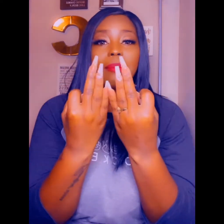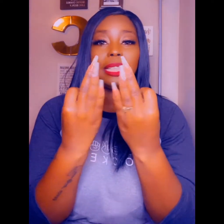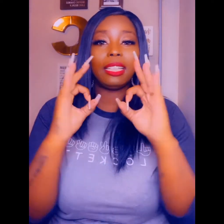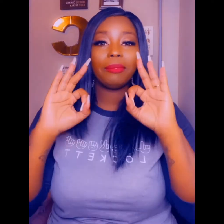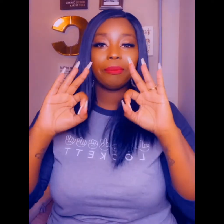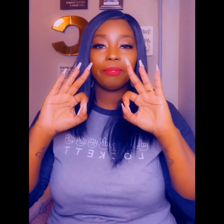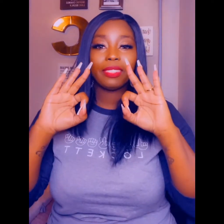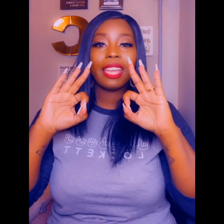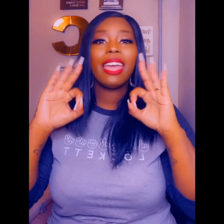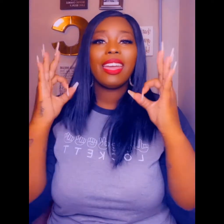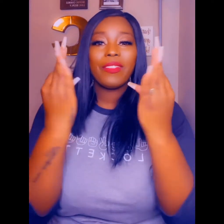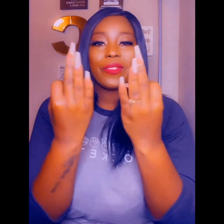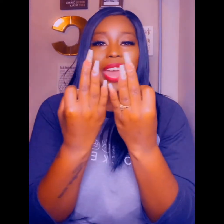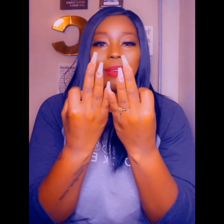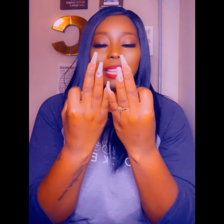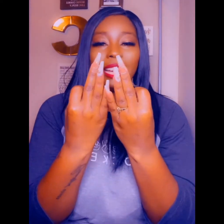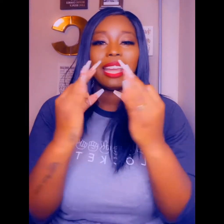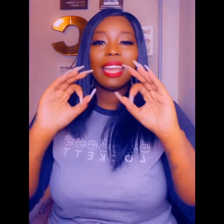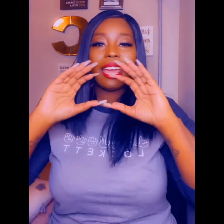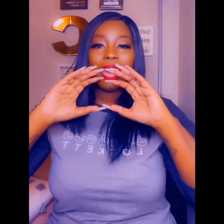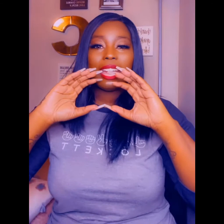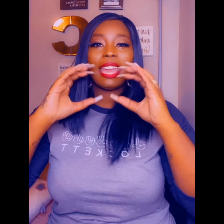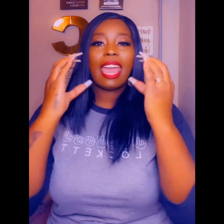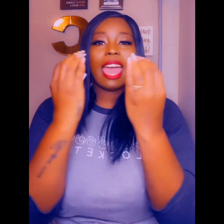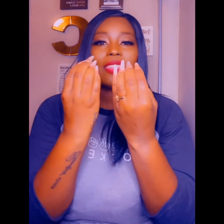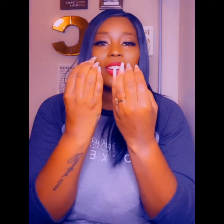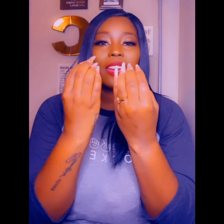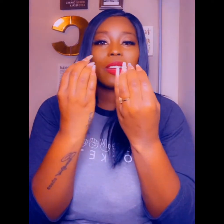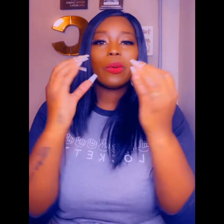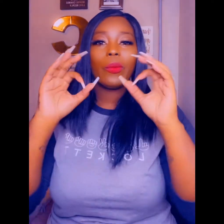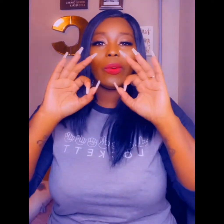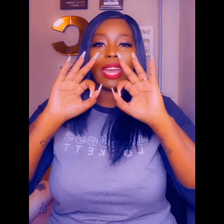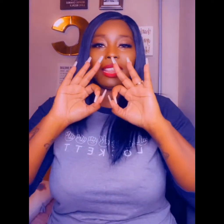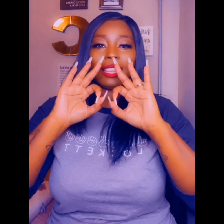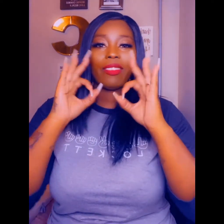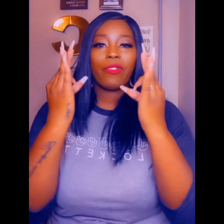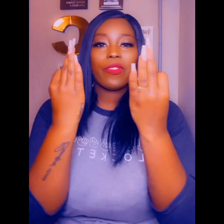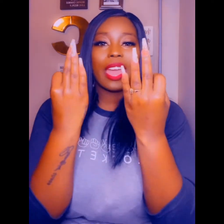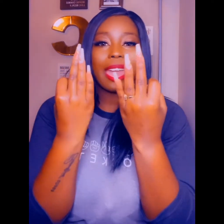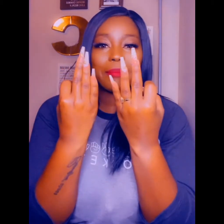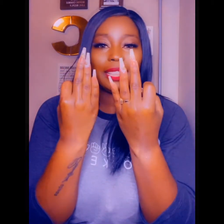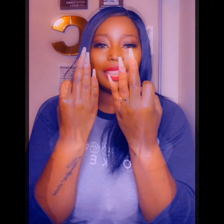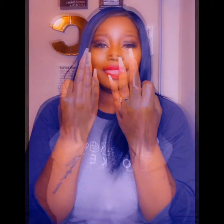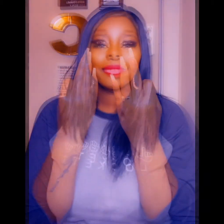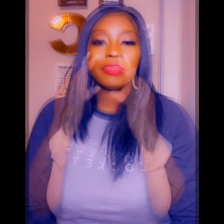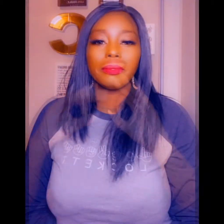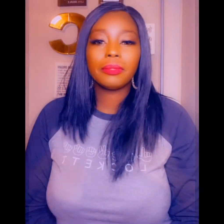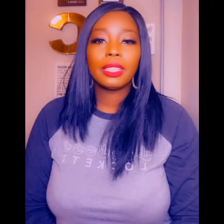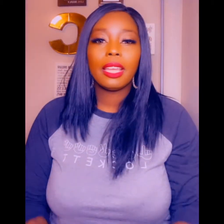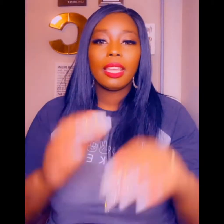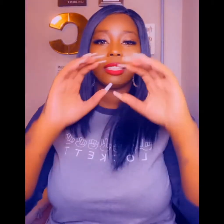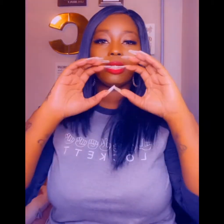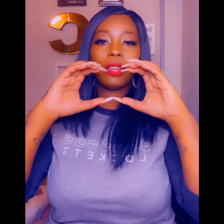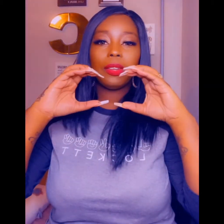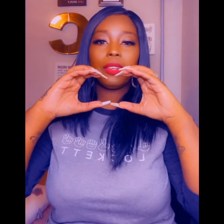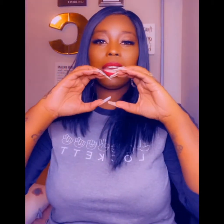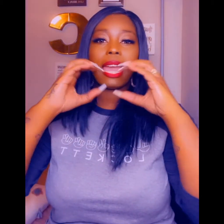Family. Family. Gather with family. So